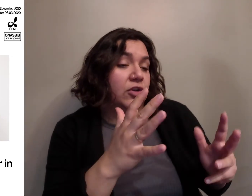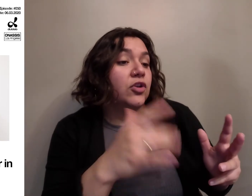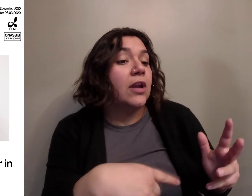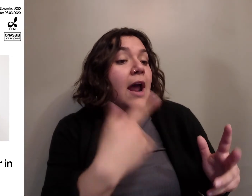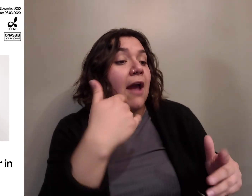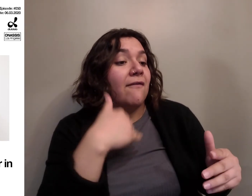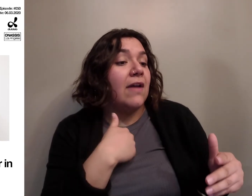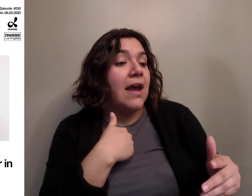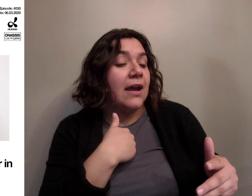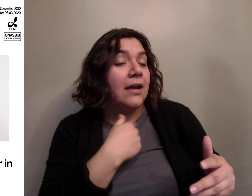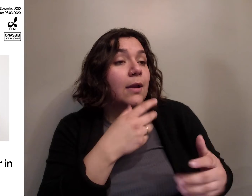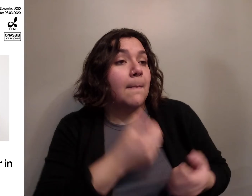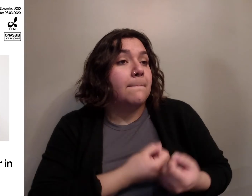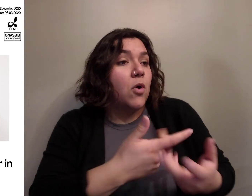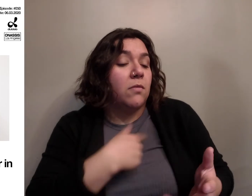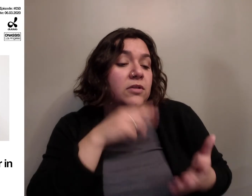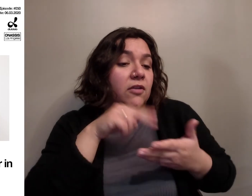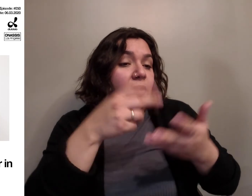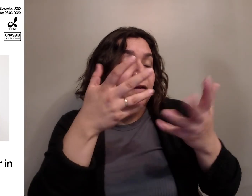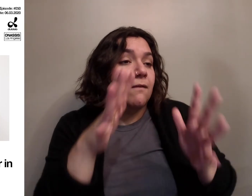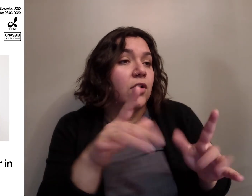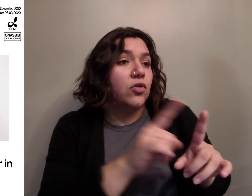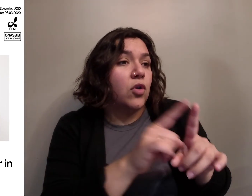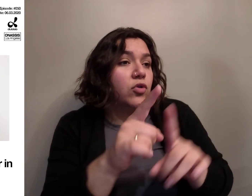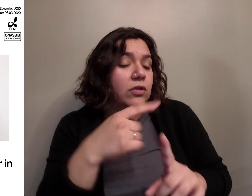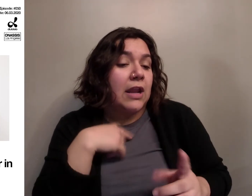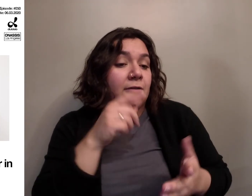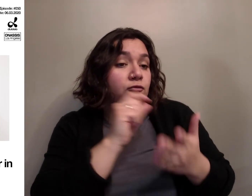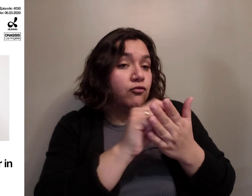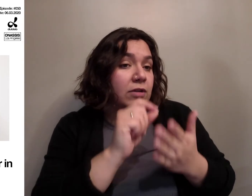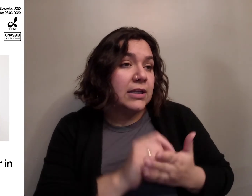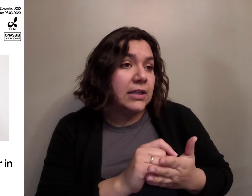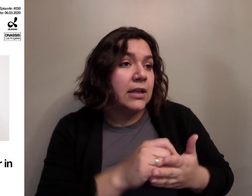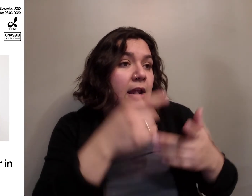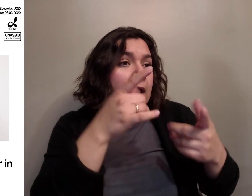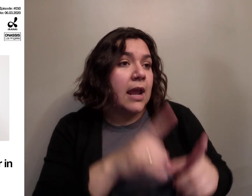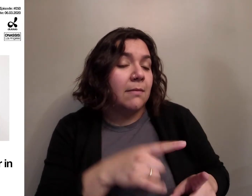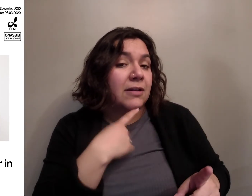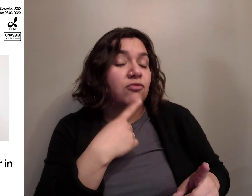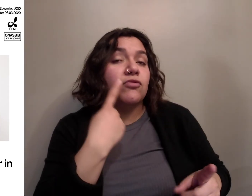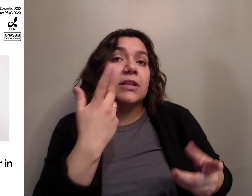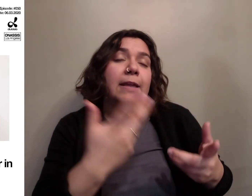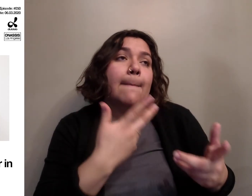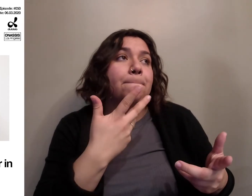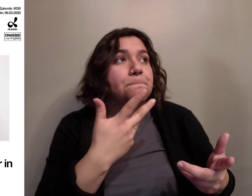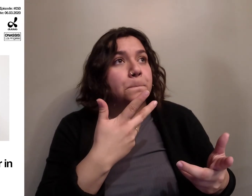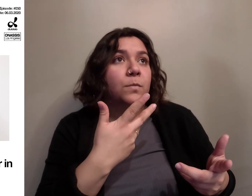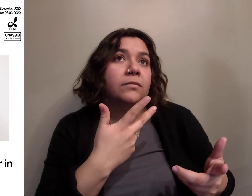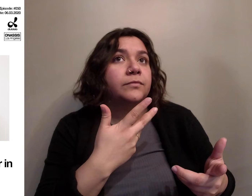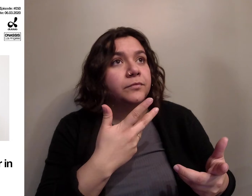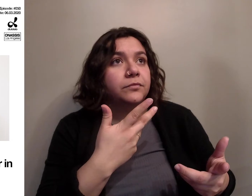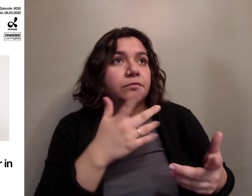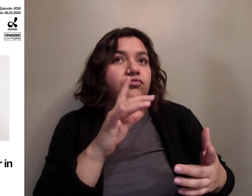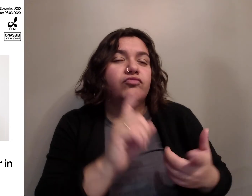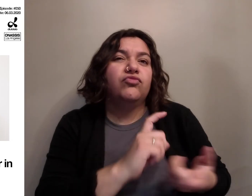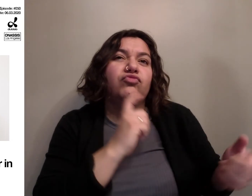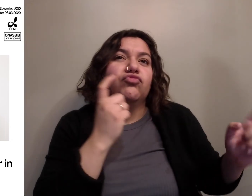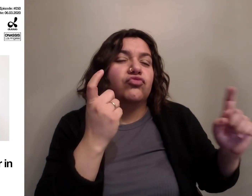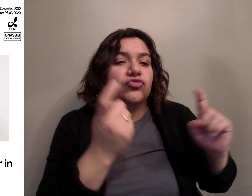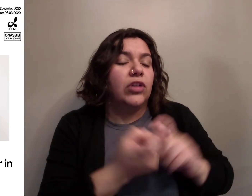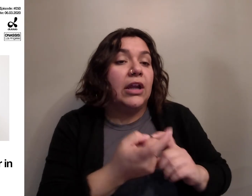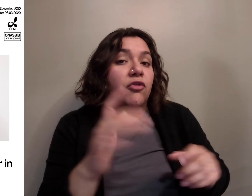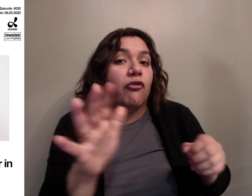that way. I thought so. And you've said I've had poems that I've read, or even that I've written, where it